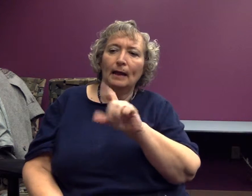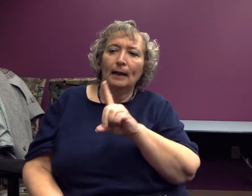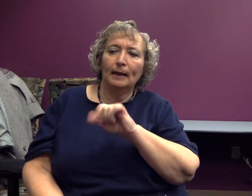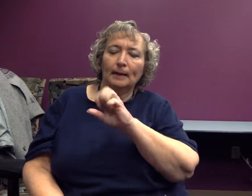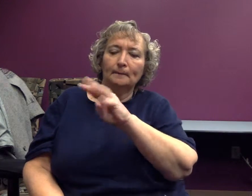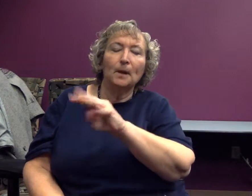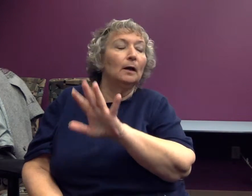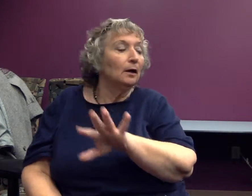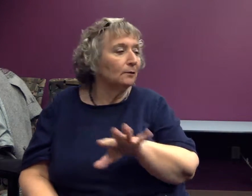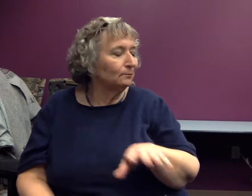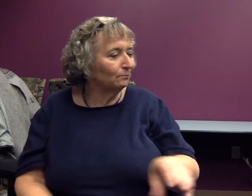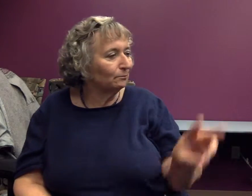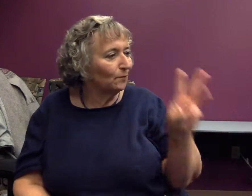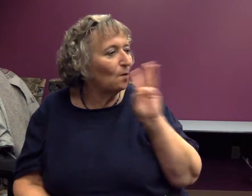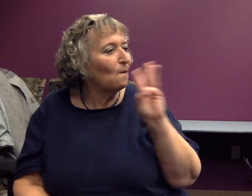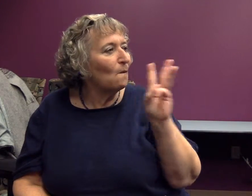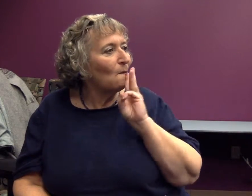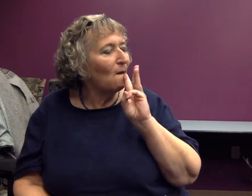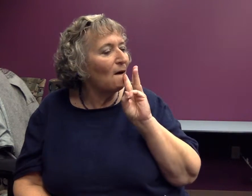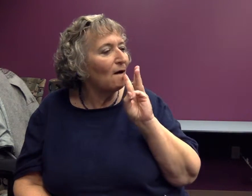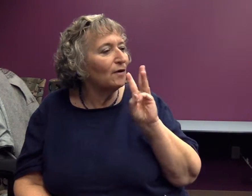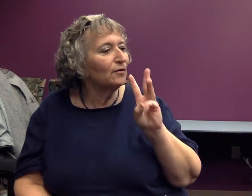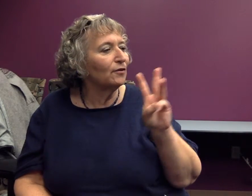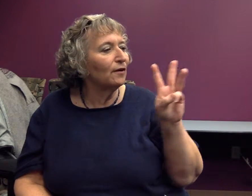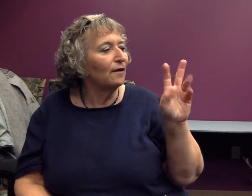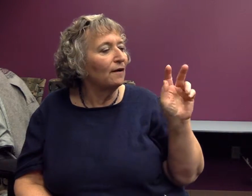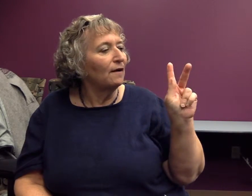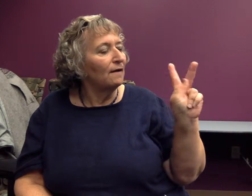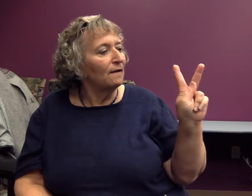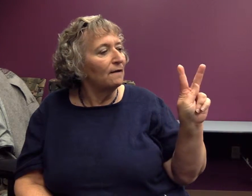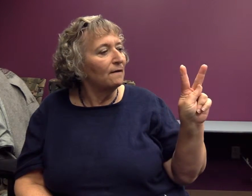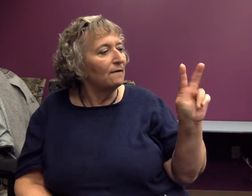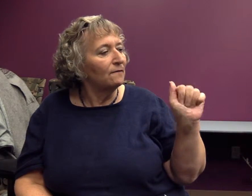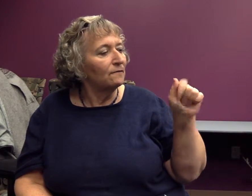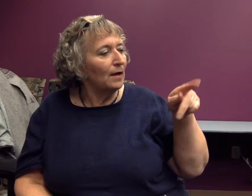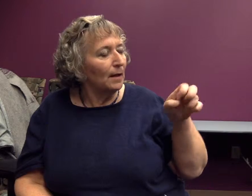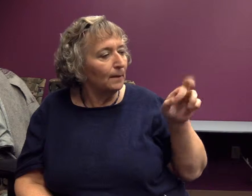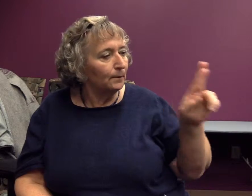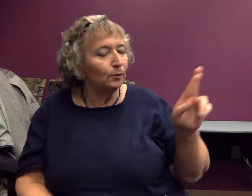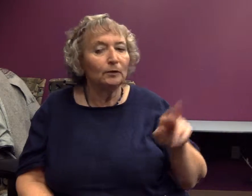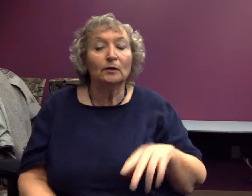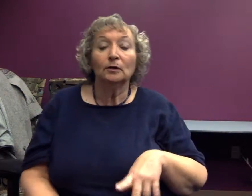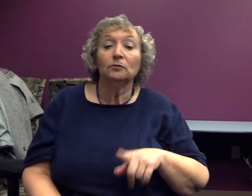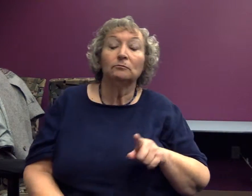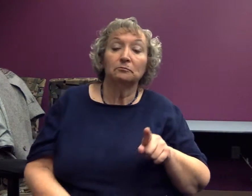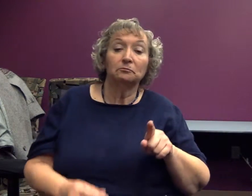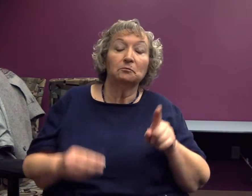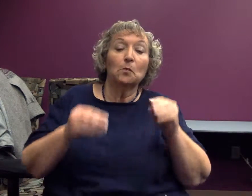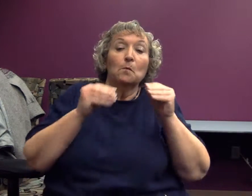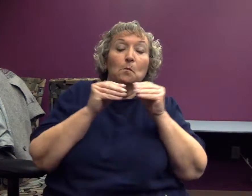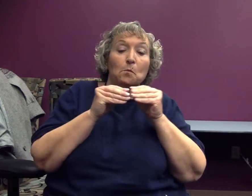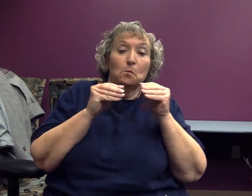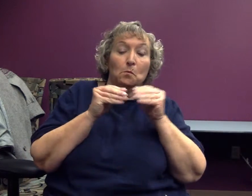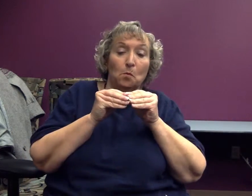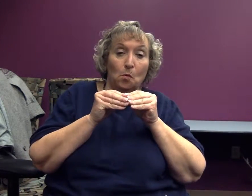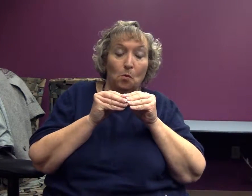Oh, water vapor. Water vapor. Right. The warmer the air, the more space it has to store water